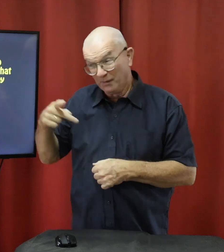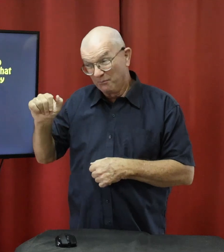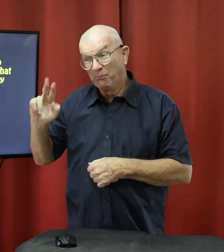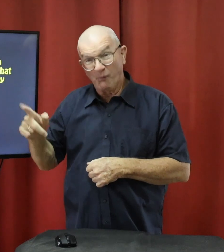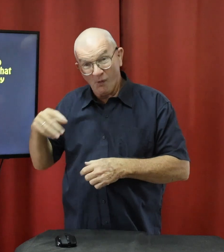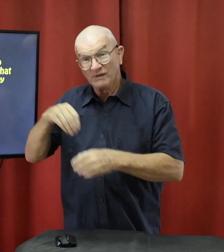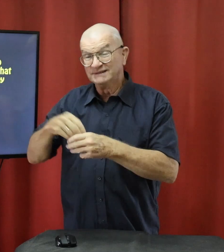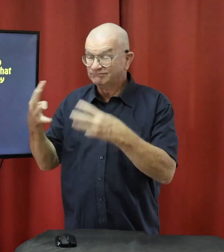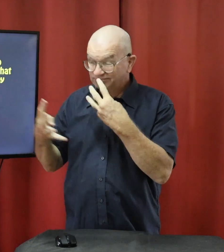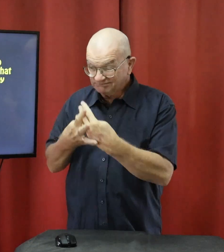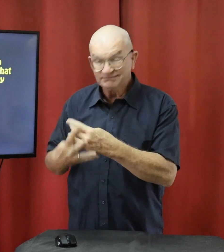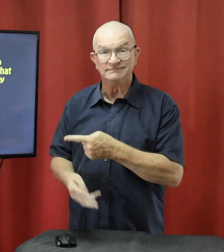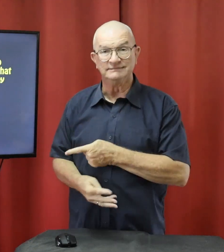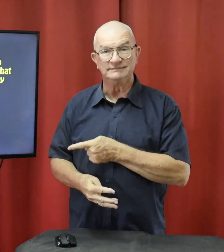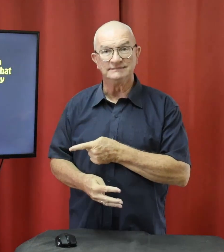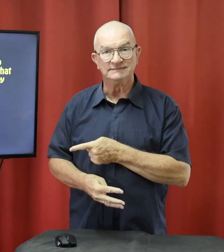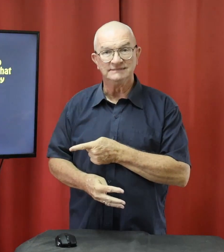Remember, Paul is in prison.